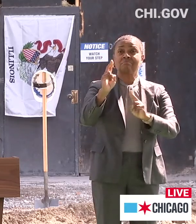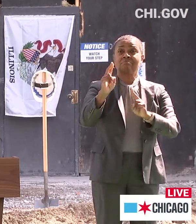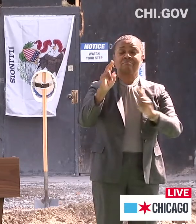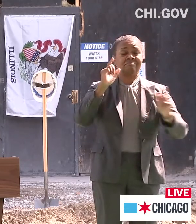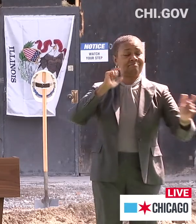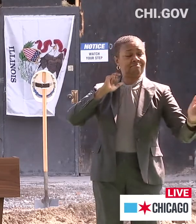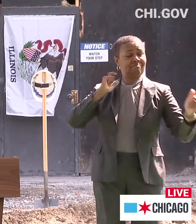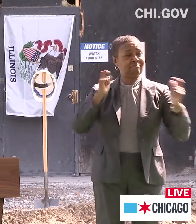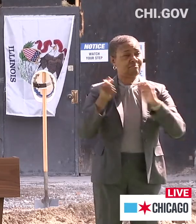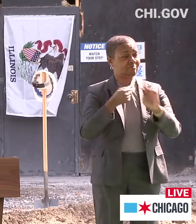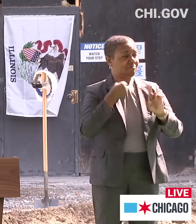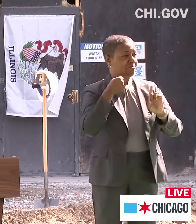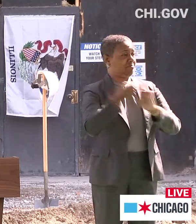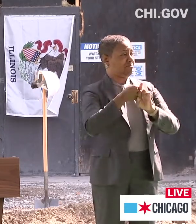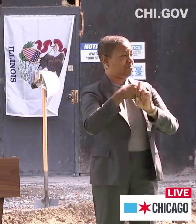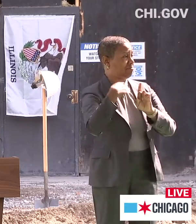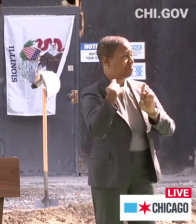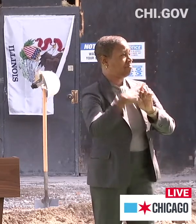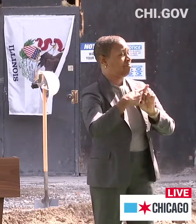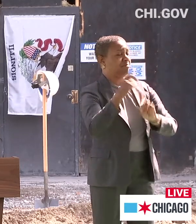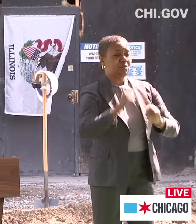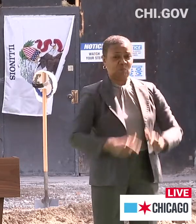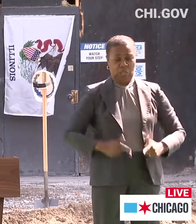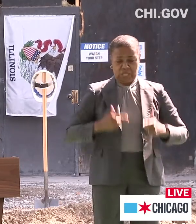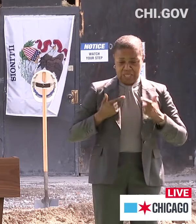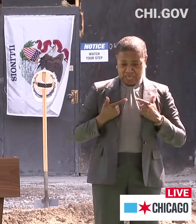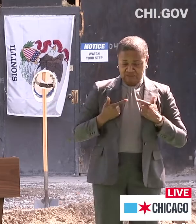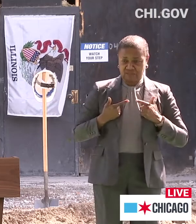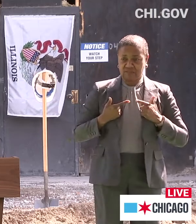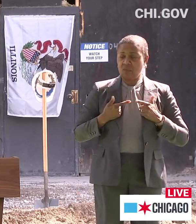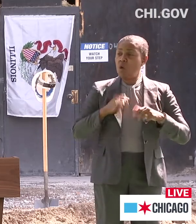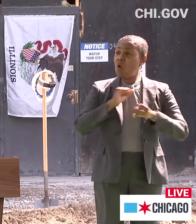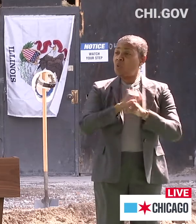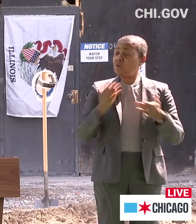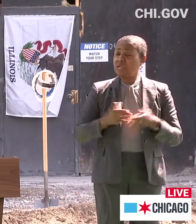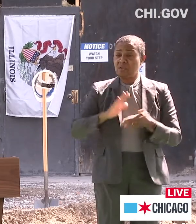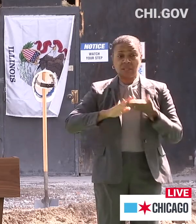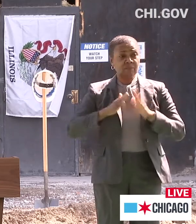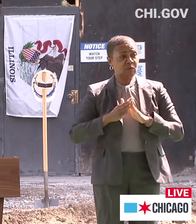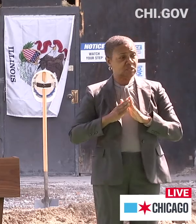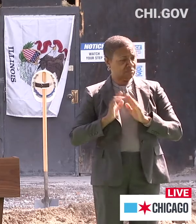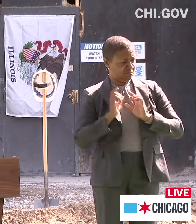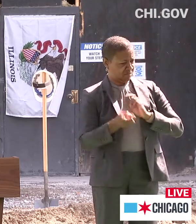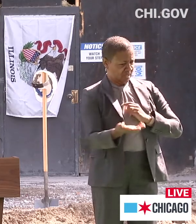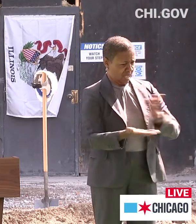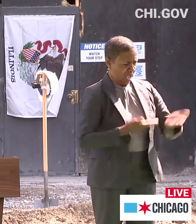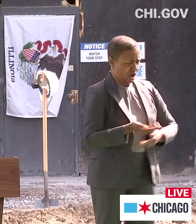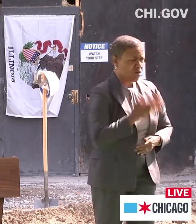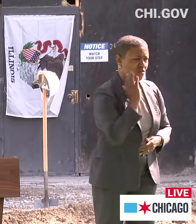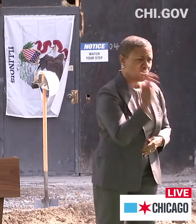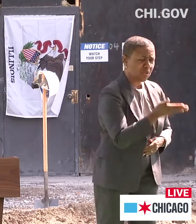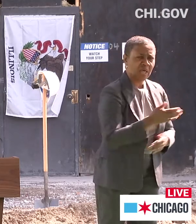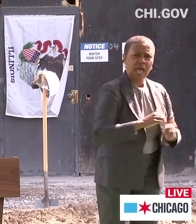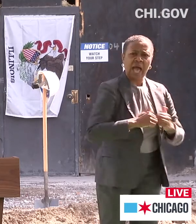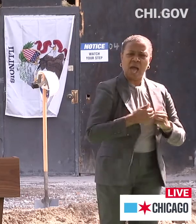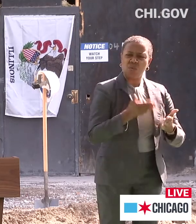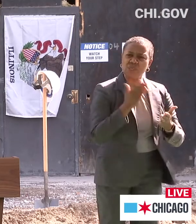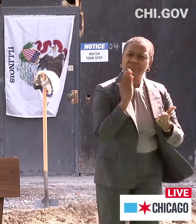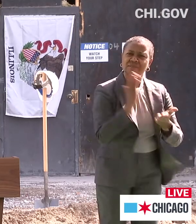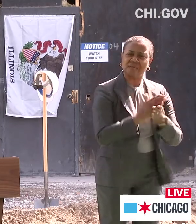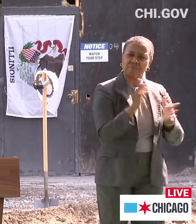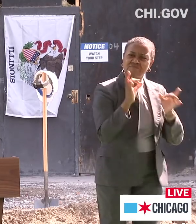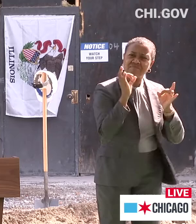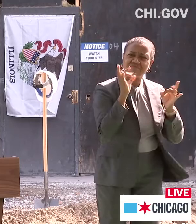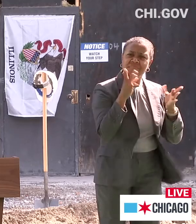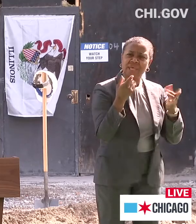Chicago. We're giving back jobs to the community. It's extremely important. Alderman Bill talked about that earlier. How do we stop violence in our communities?